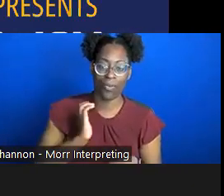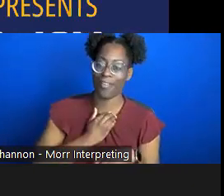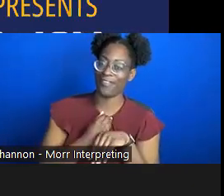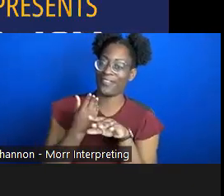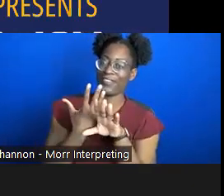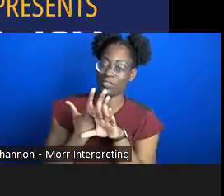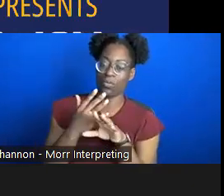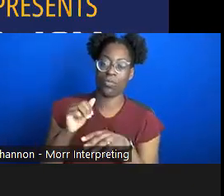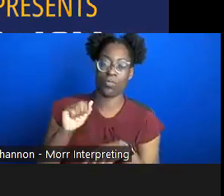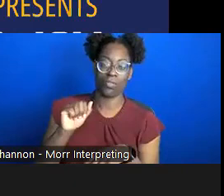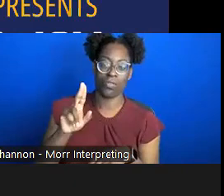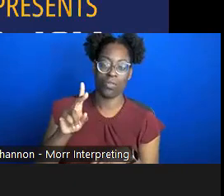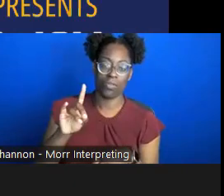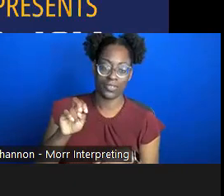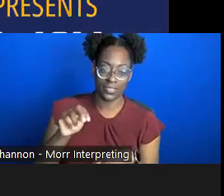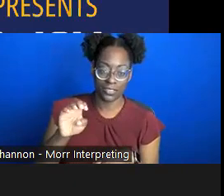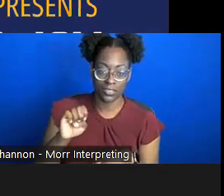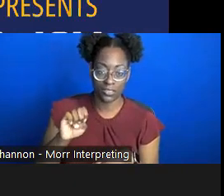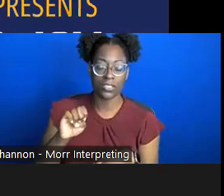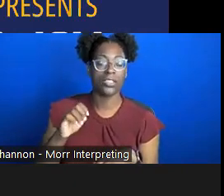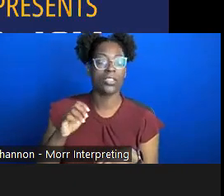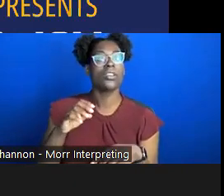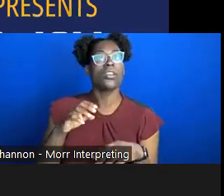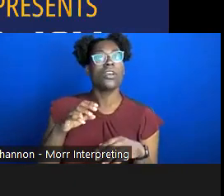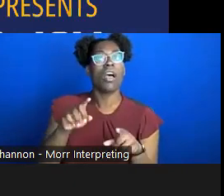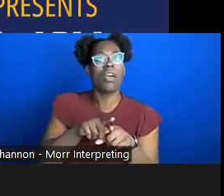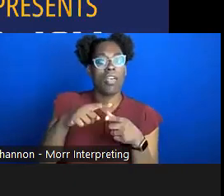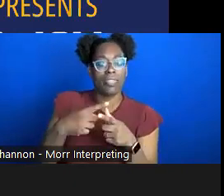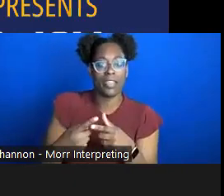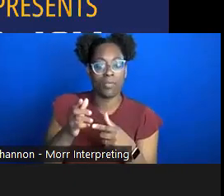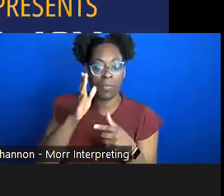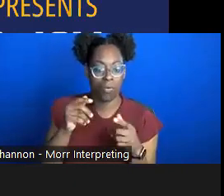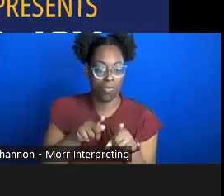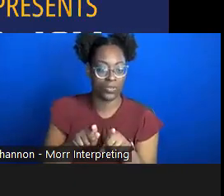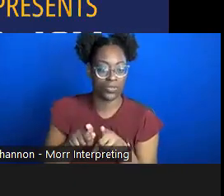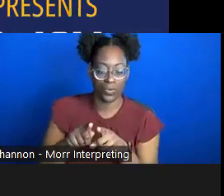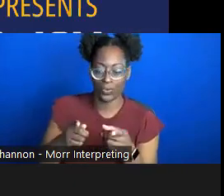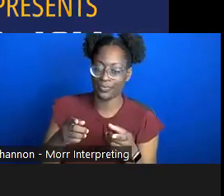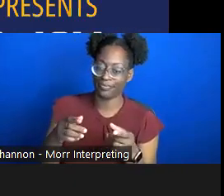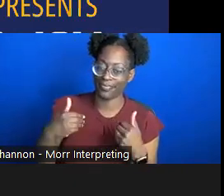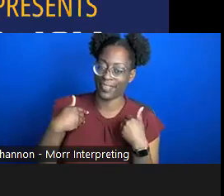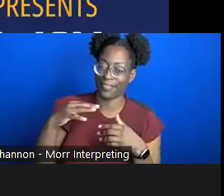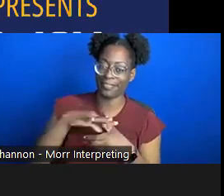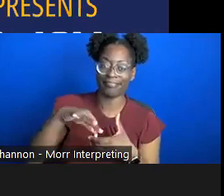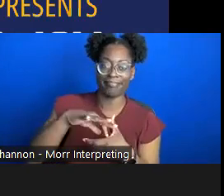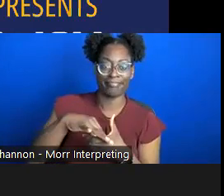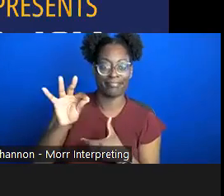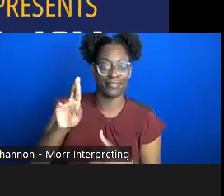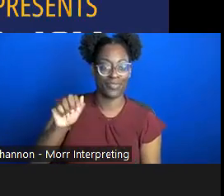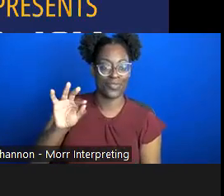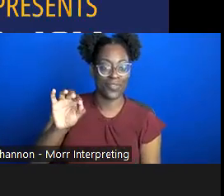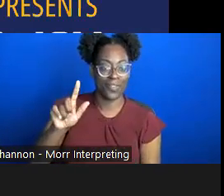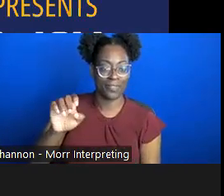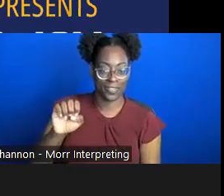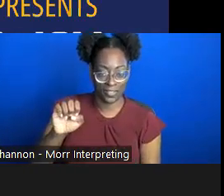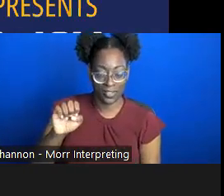books for tonight's event. We'll wrap things up and close things out for the evening after that. Just so you know, the 2